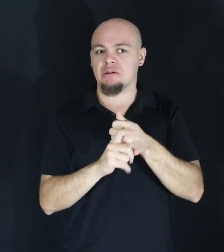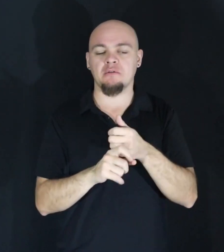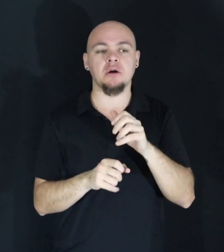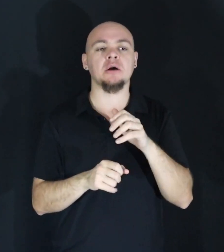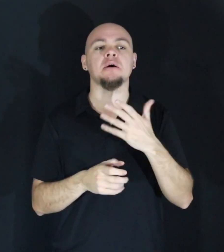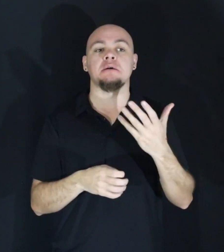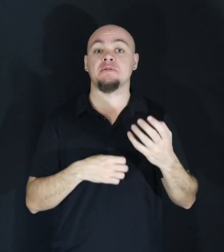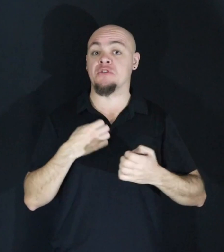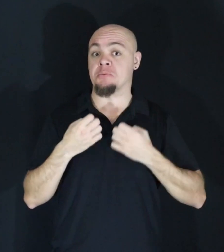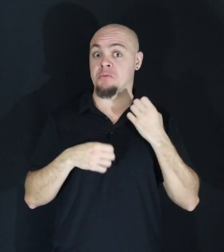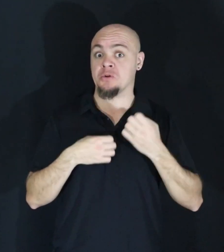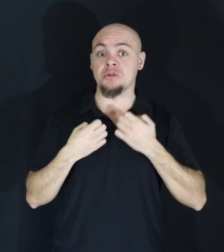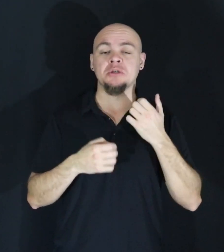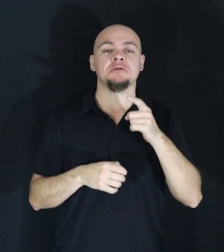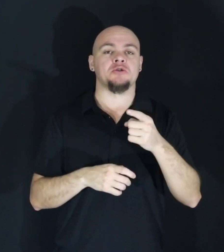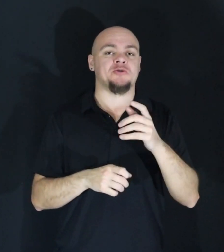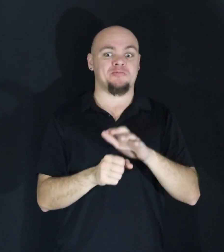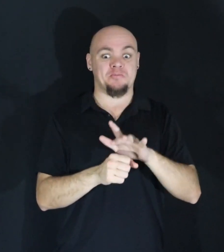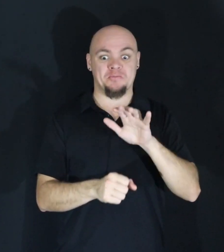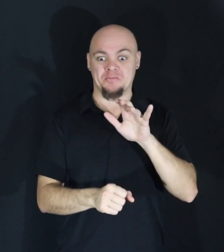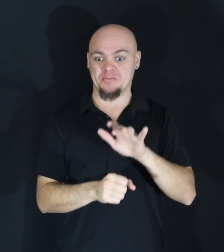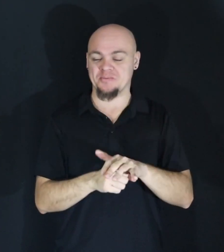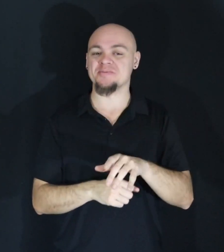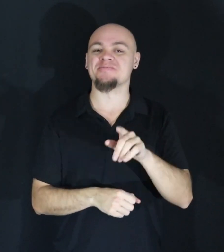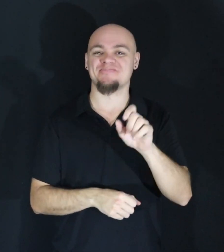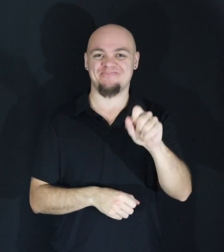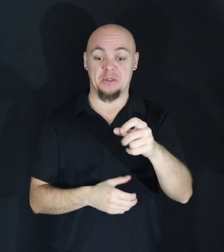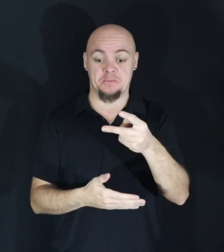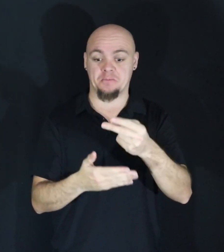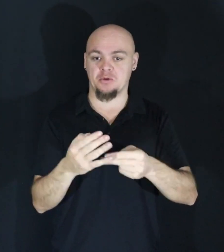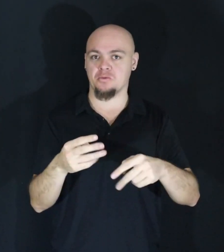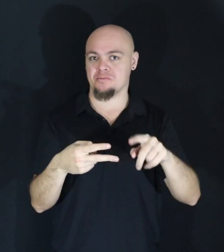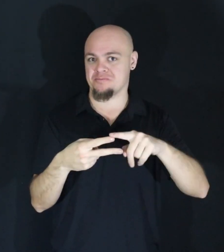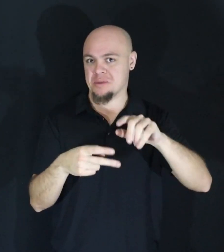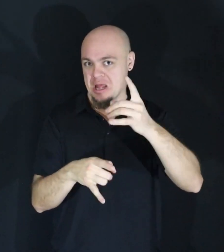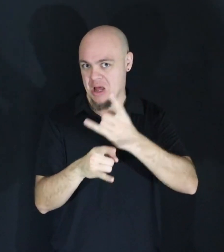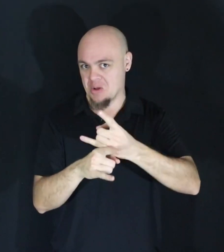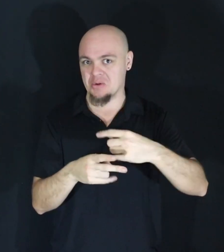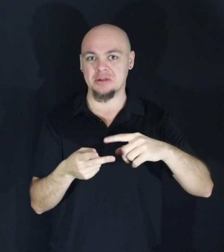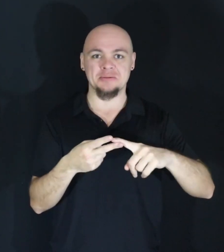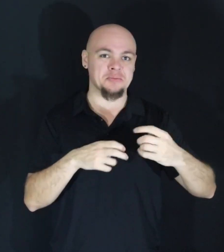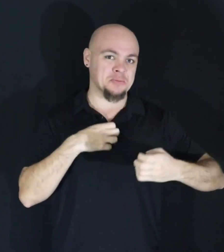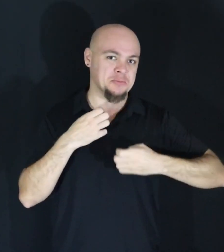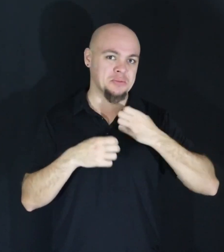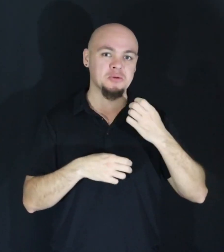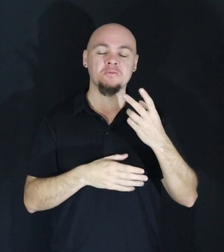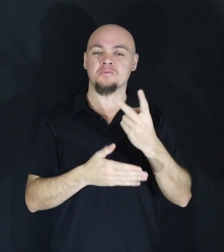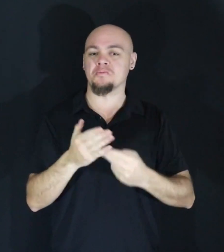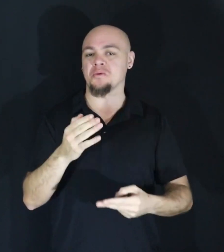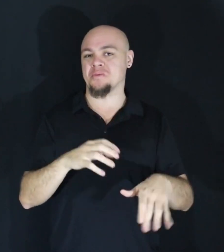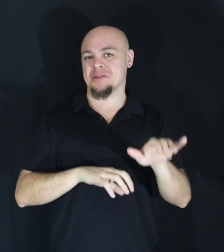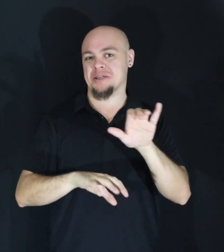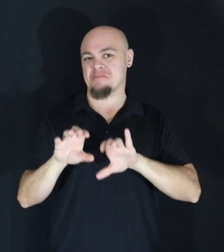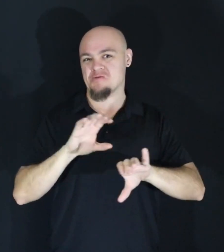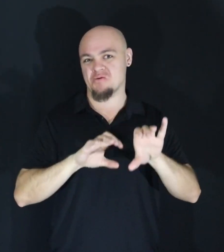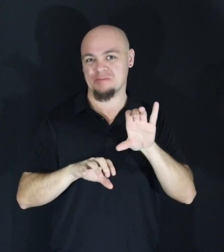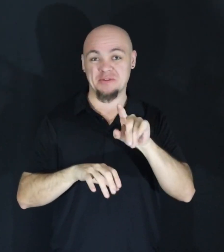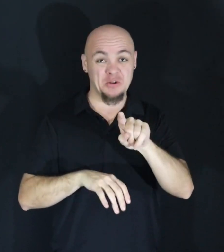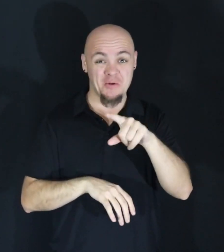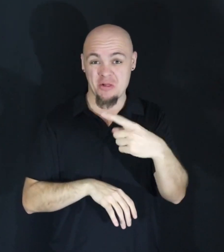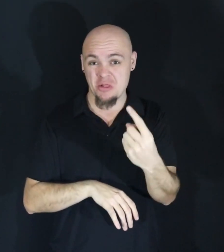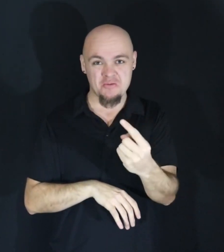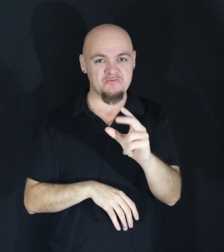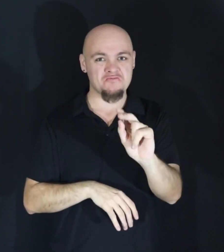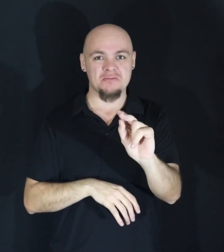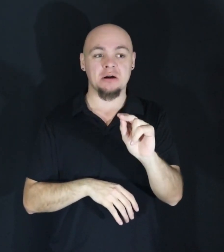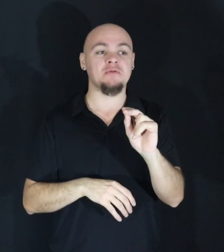influence of emotion. Right. Both chemicals, right? Look, you're not alone. For over a decade, I've